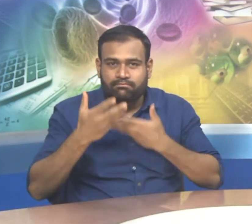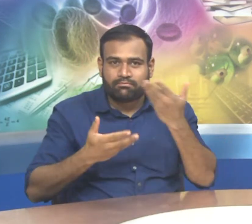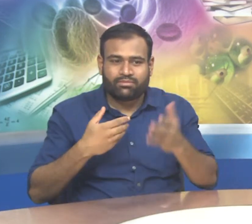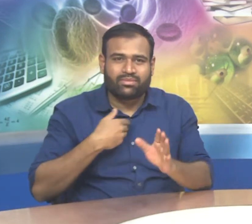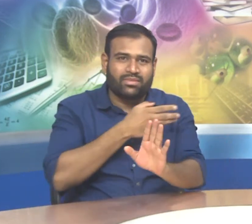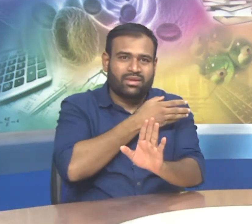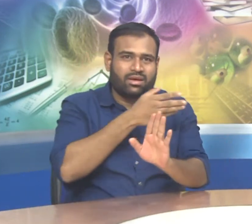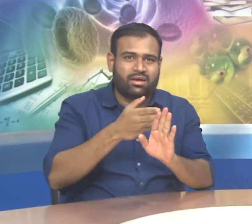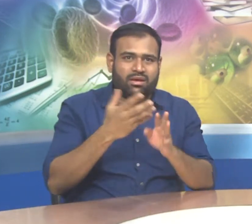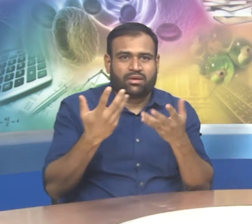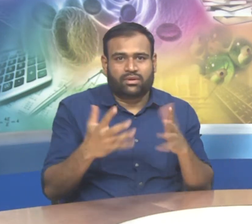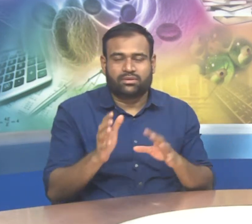Banking services.